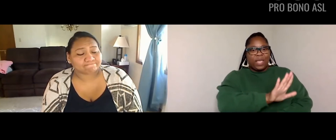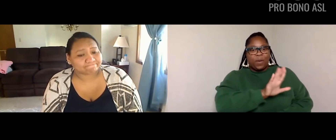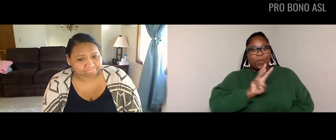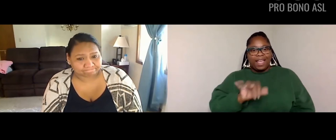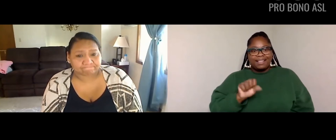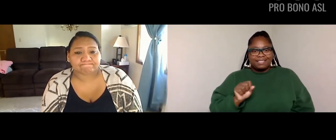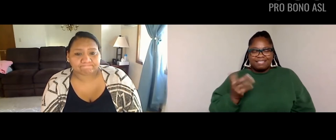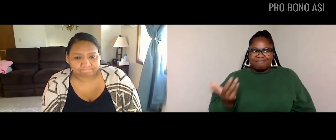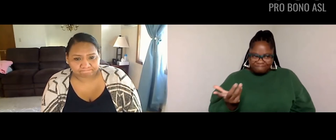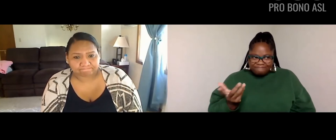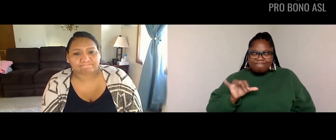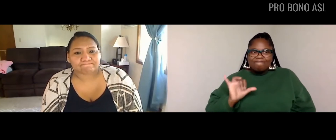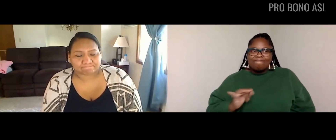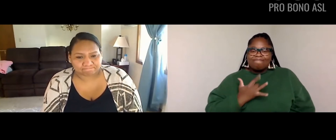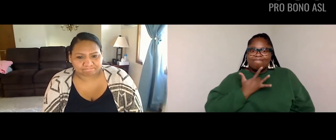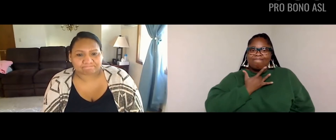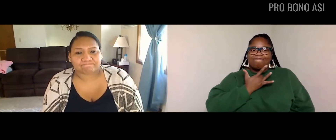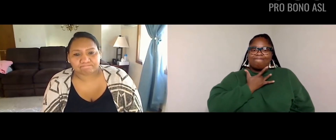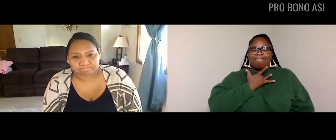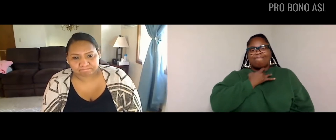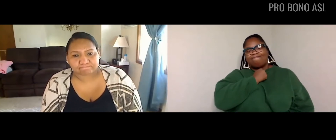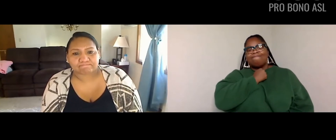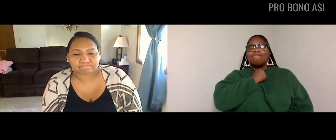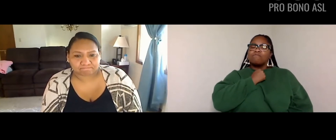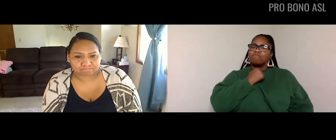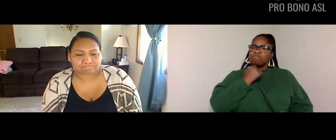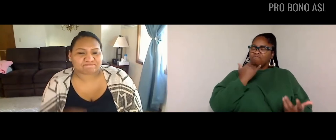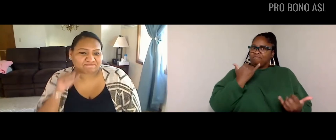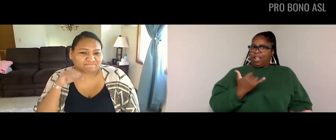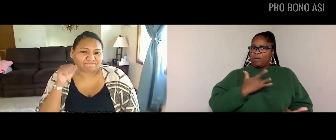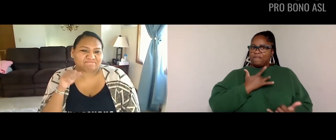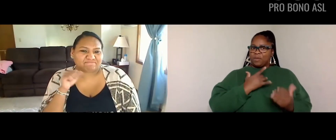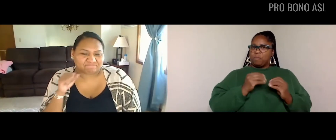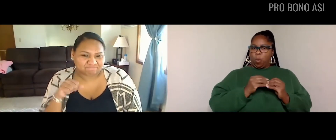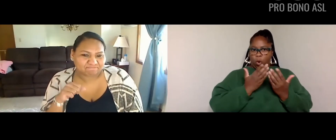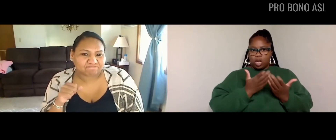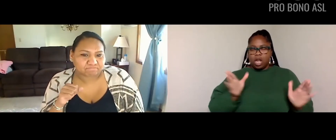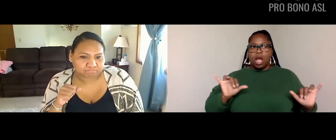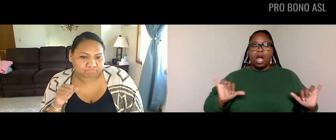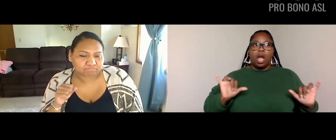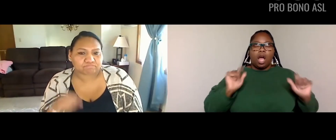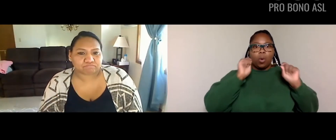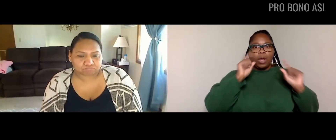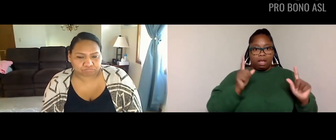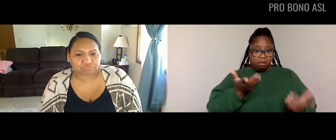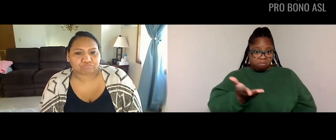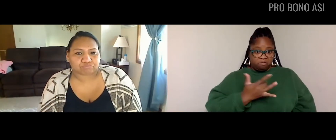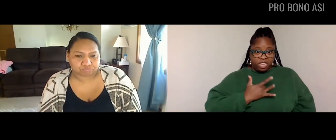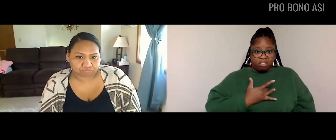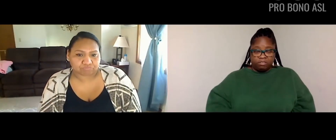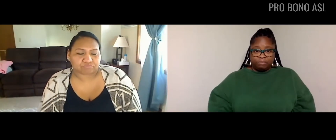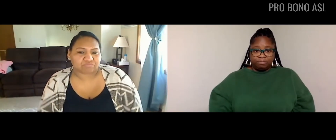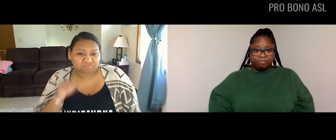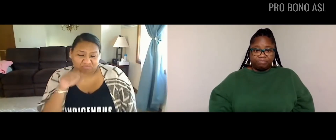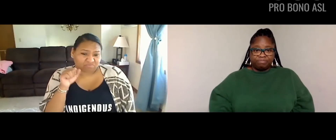what's happening now. We didn't follow the Indigenous ways that were part of the tradition. And